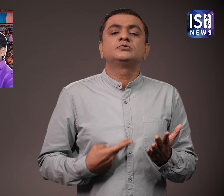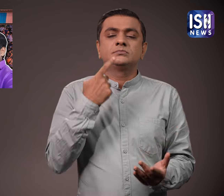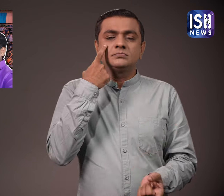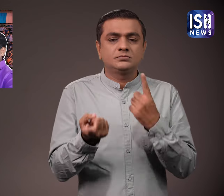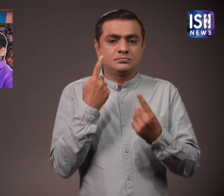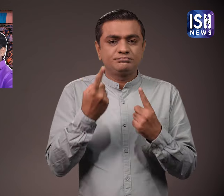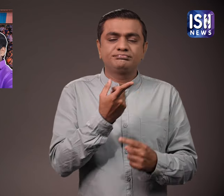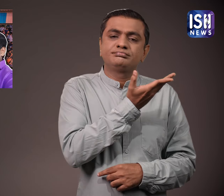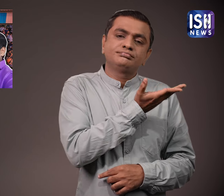-notum. Shocking.